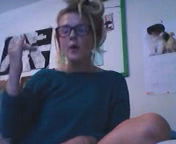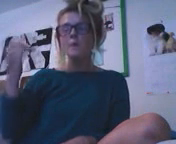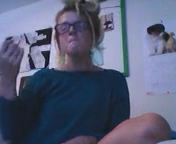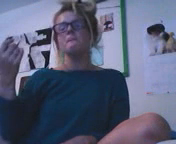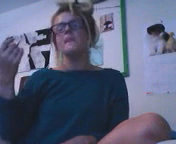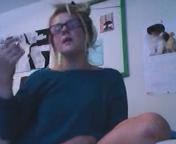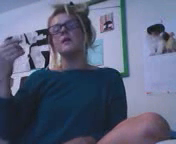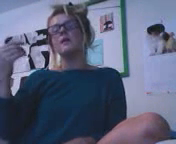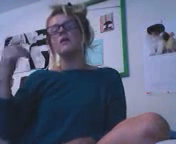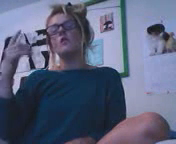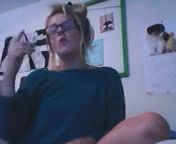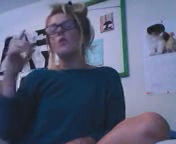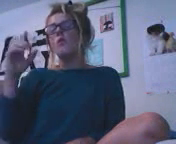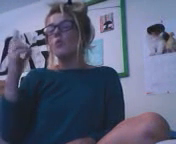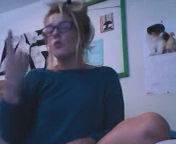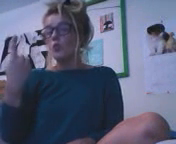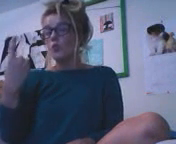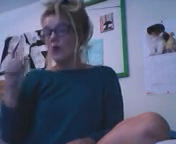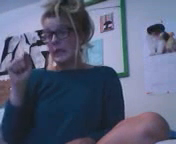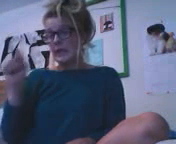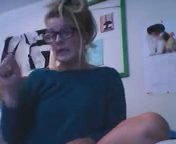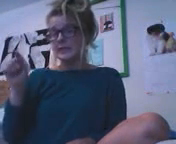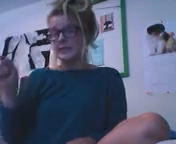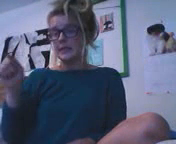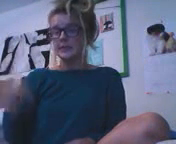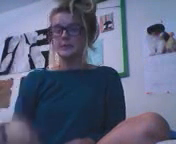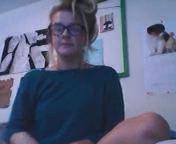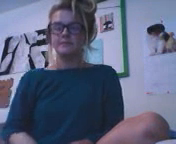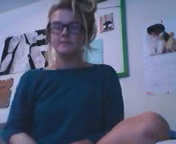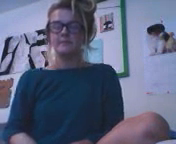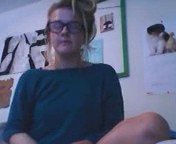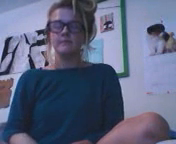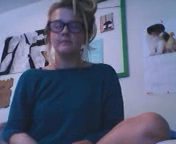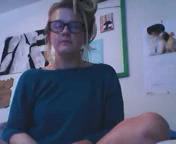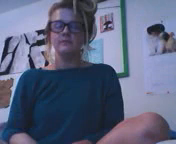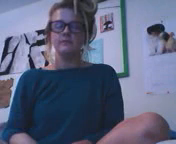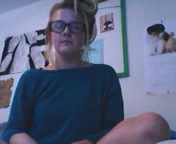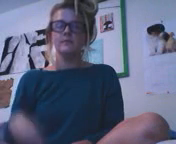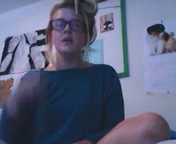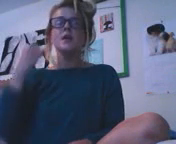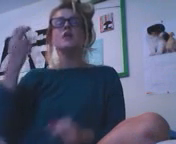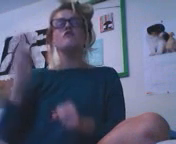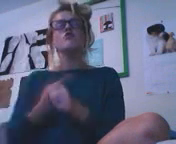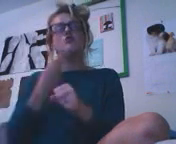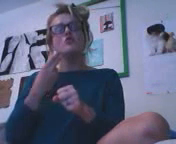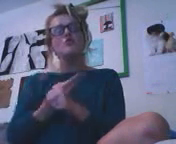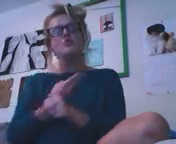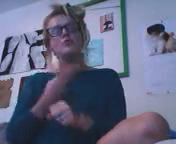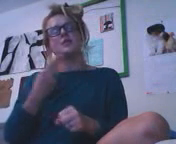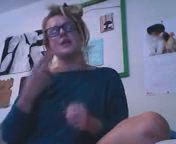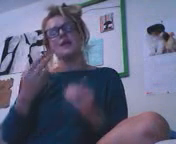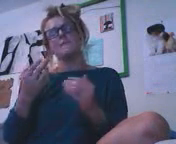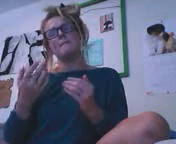seems to be, if you follow this method, it'll make balancing the reaction a little bit easier. But you can really balance whichever type of